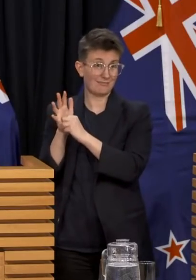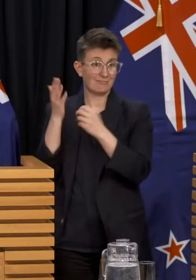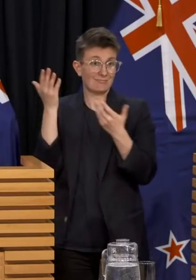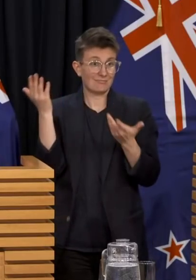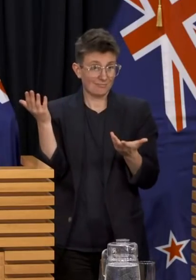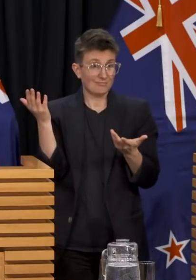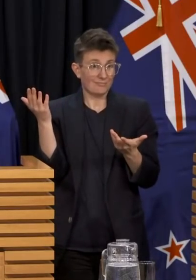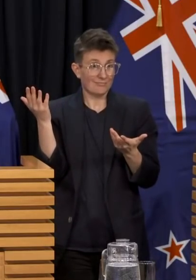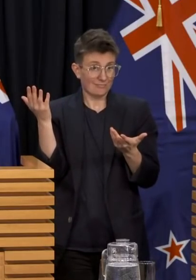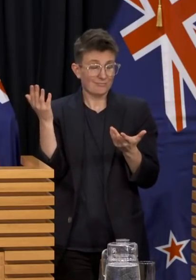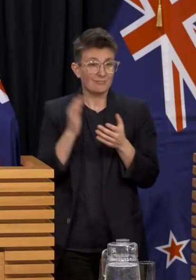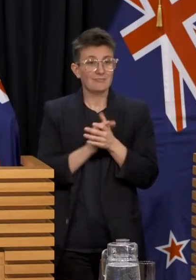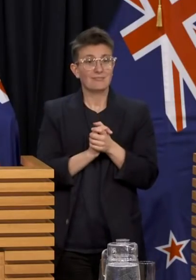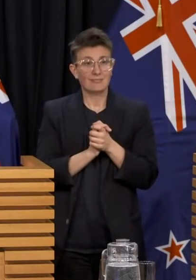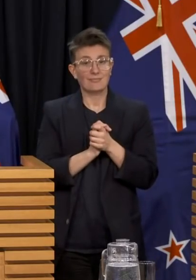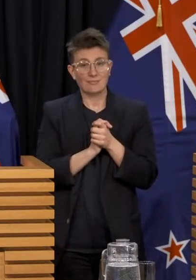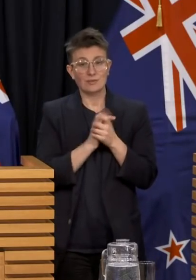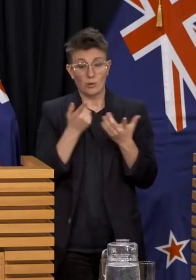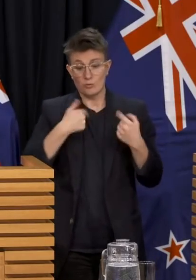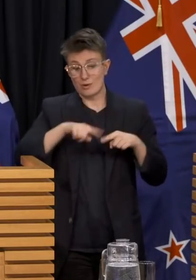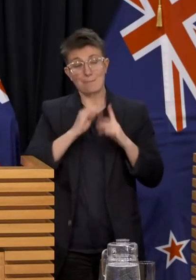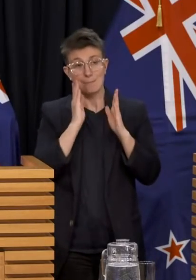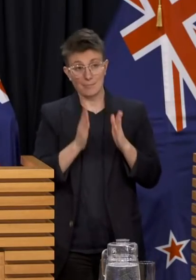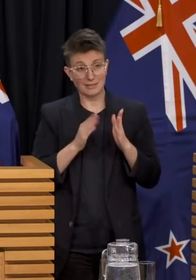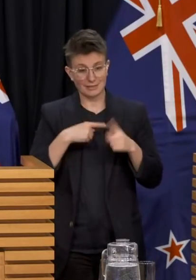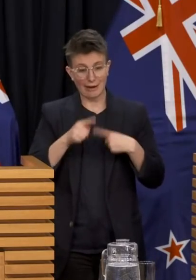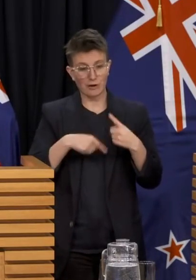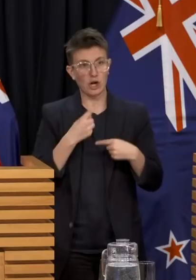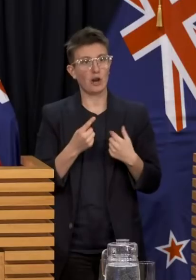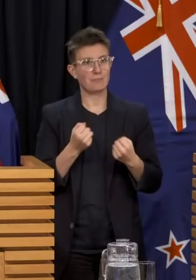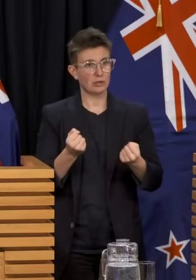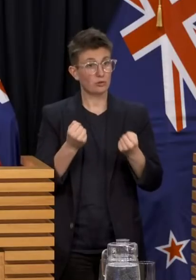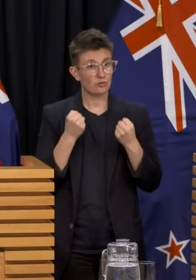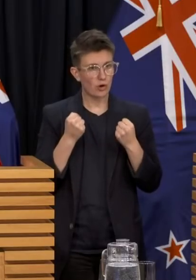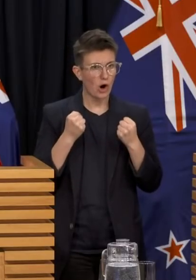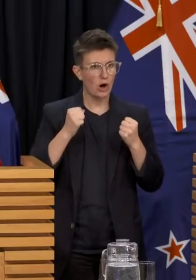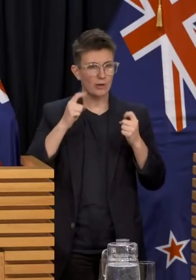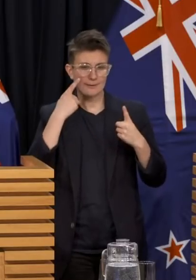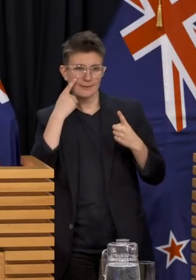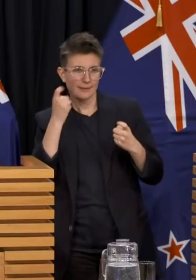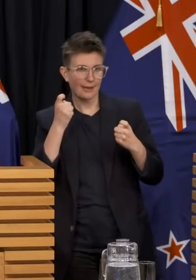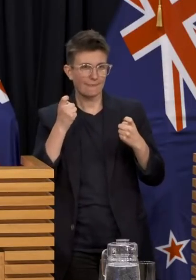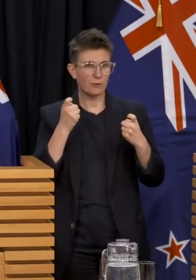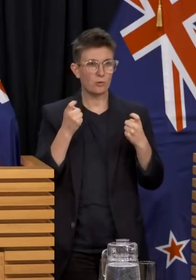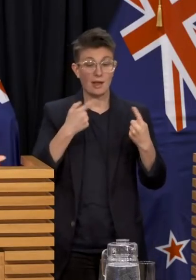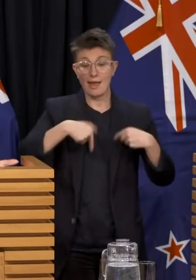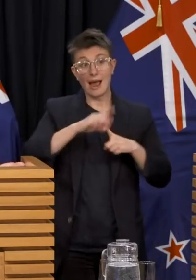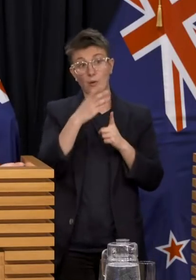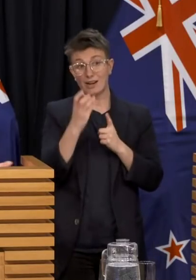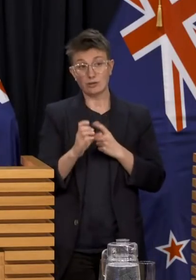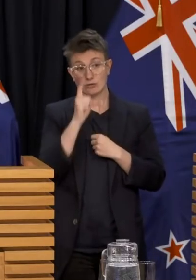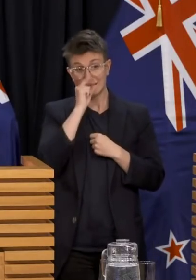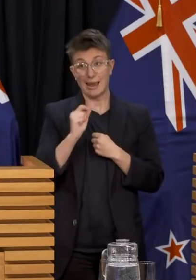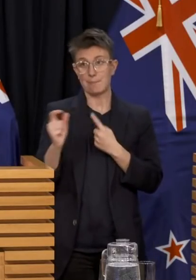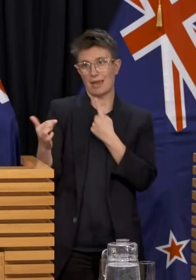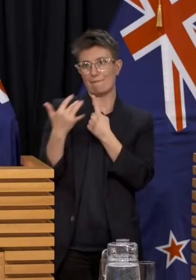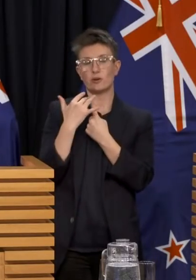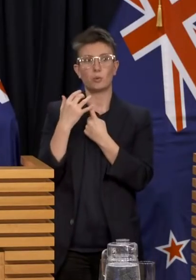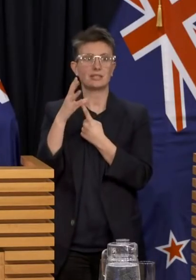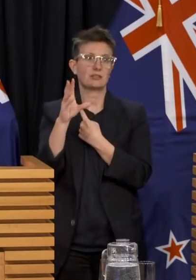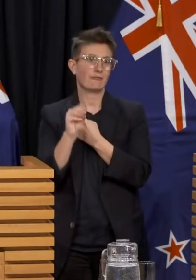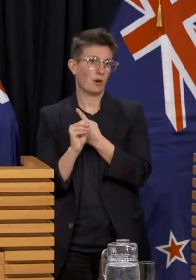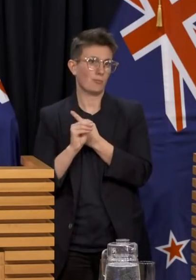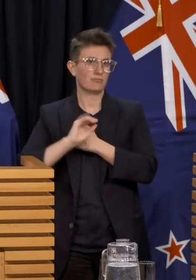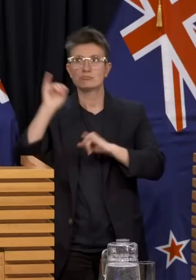We have to maintain that fiscal management and discipline. We are a country who tends to experience shocks. The pandemic, in this case, everyone